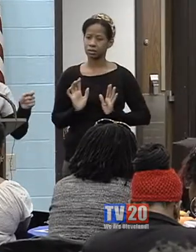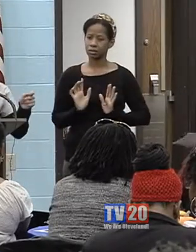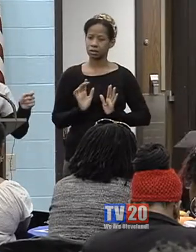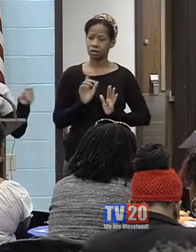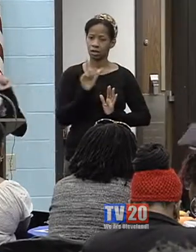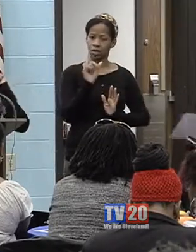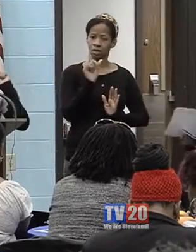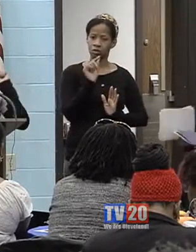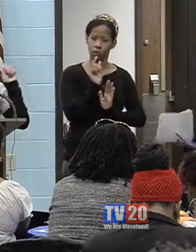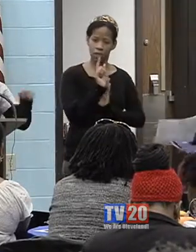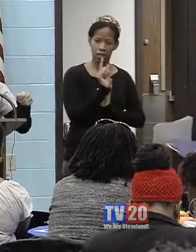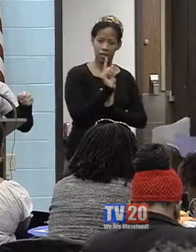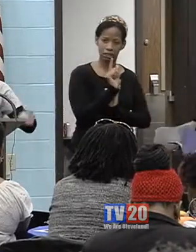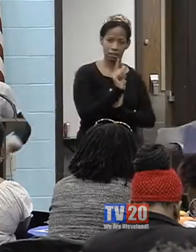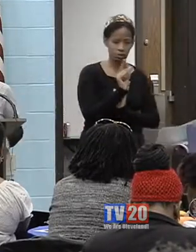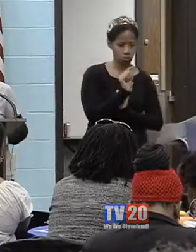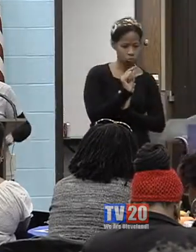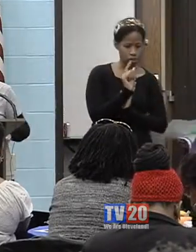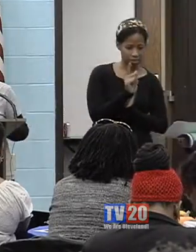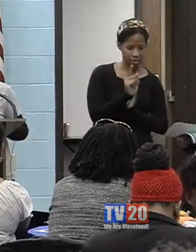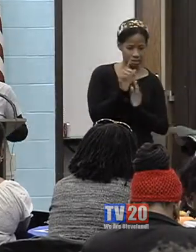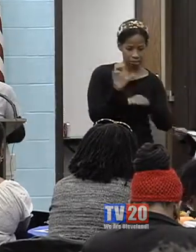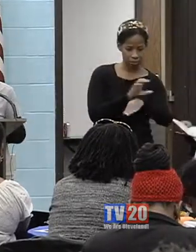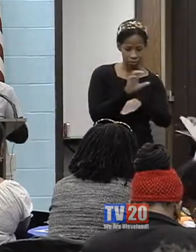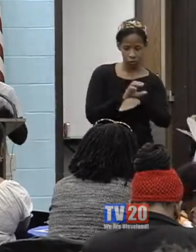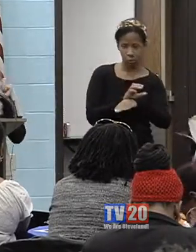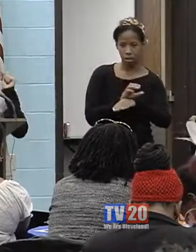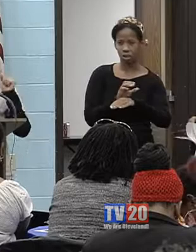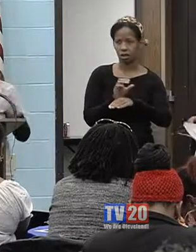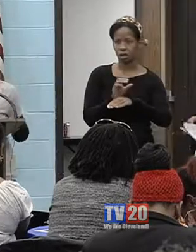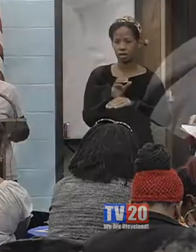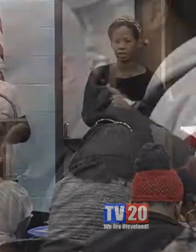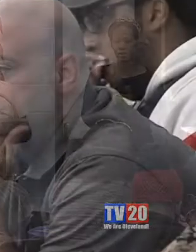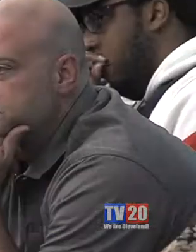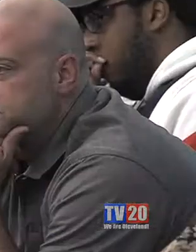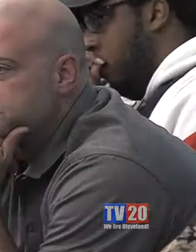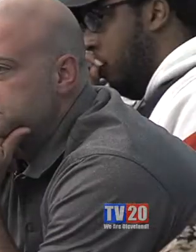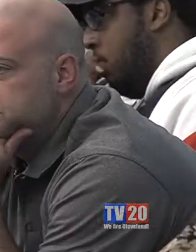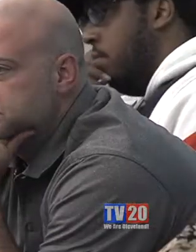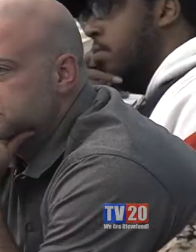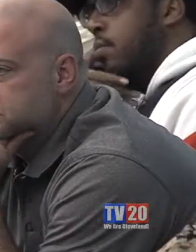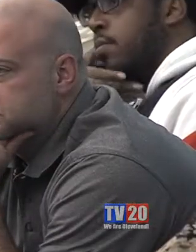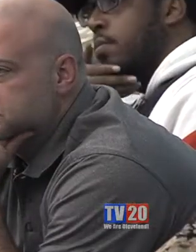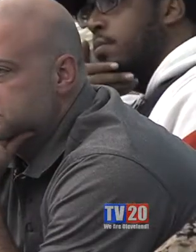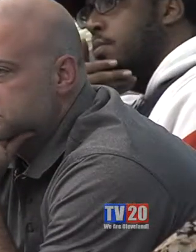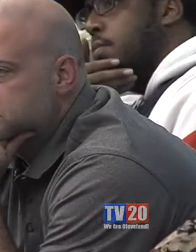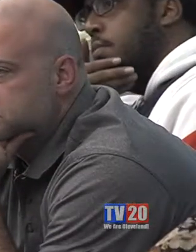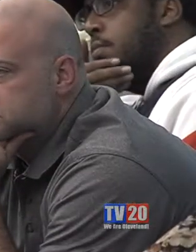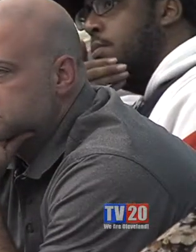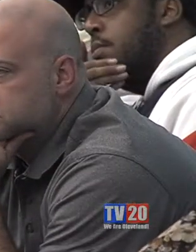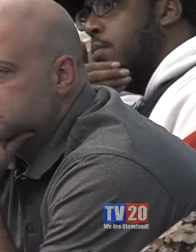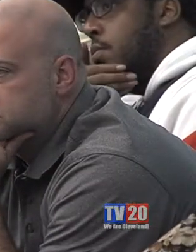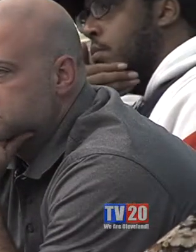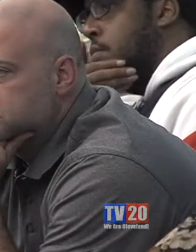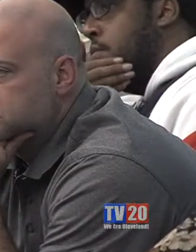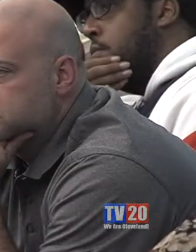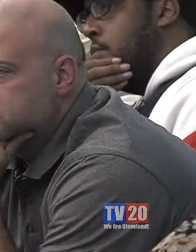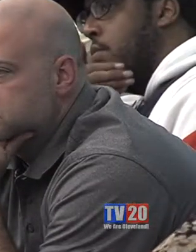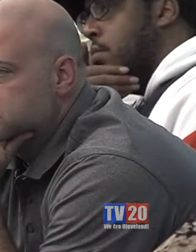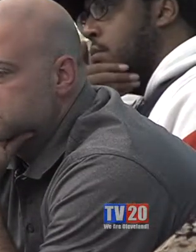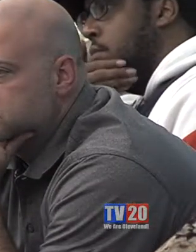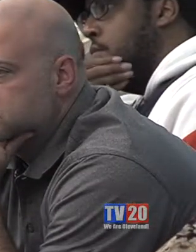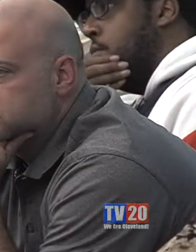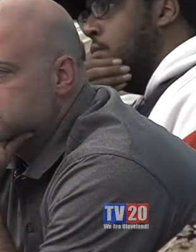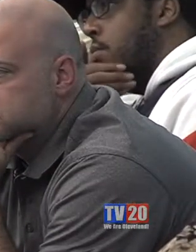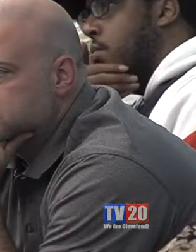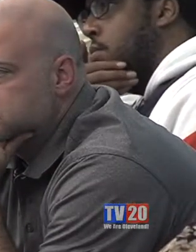20 seconds, you're looking at a computer for 20 minutes, look away for 20 seconds, 20 feet away.